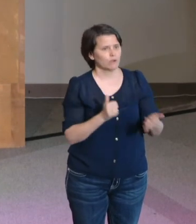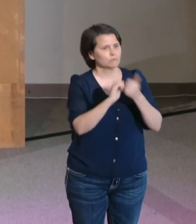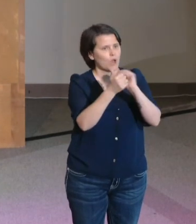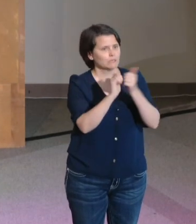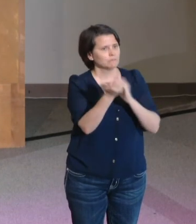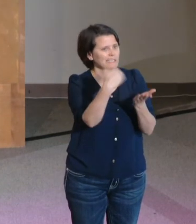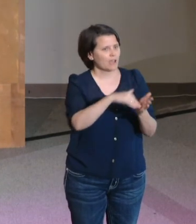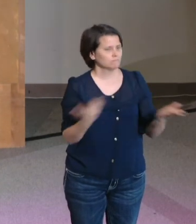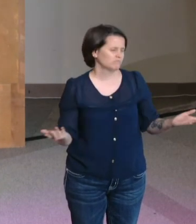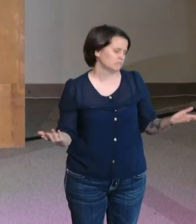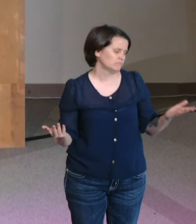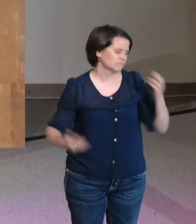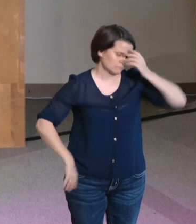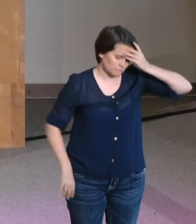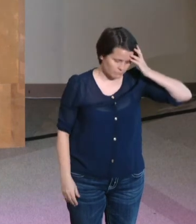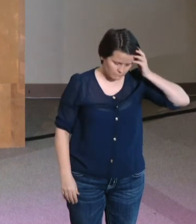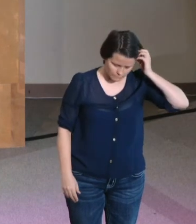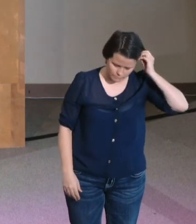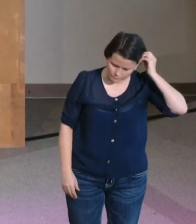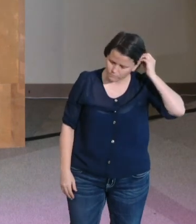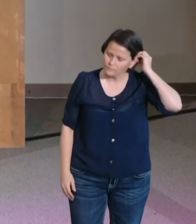pretty awesome, yeah.